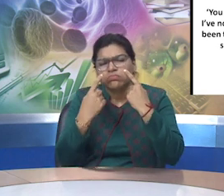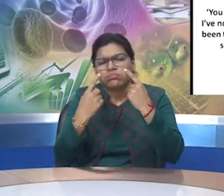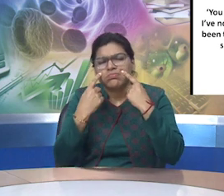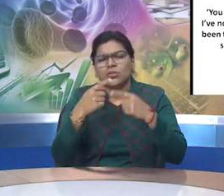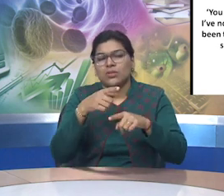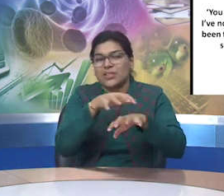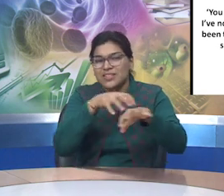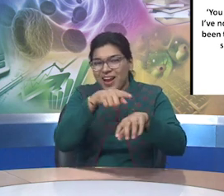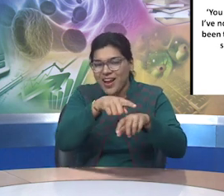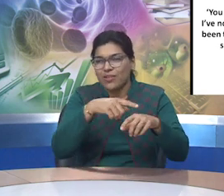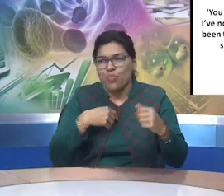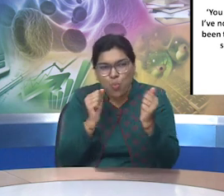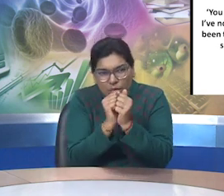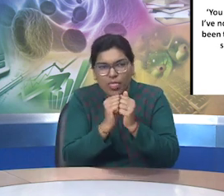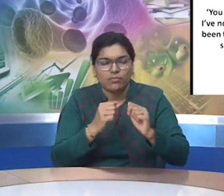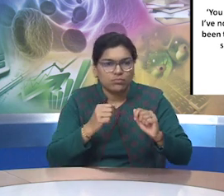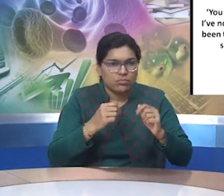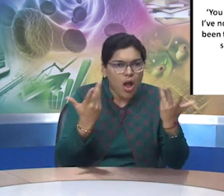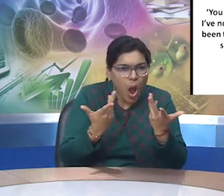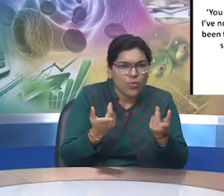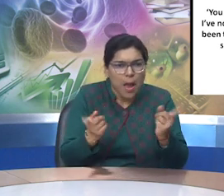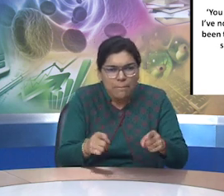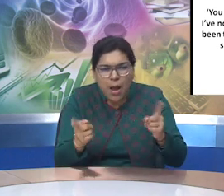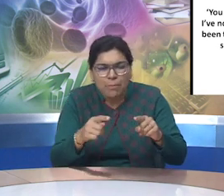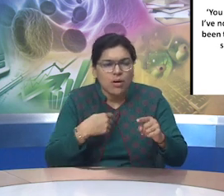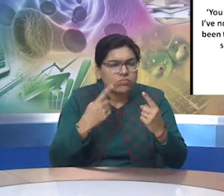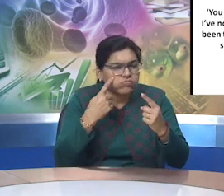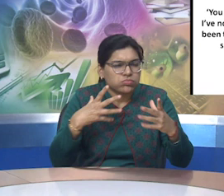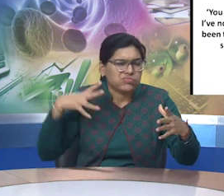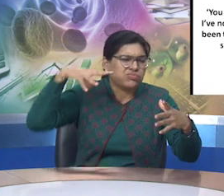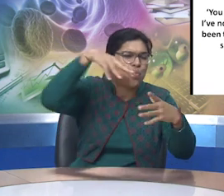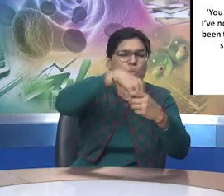All my life, I have been trying to